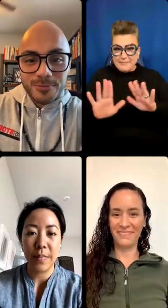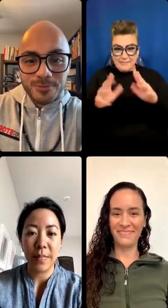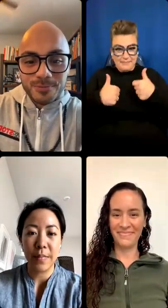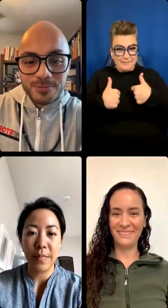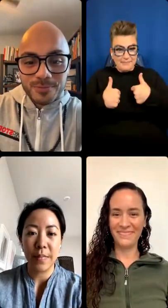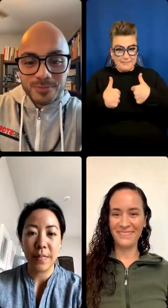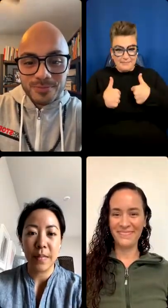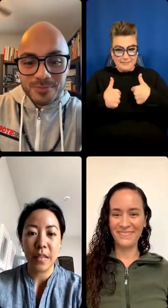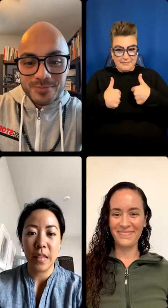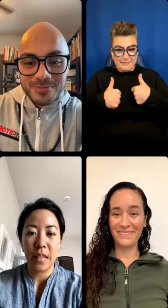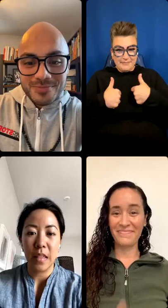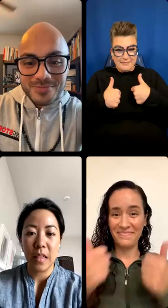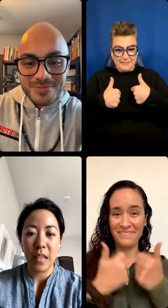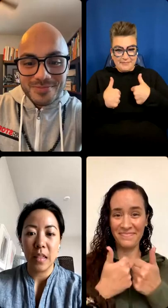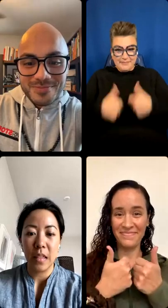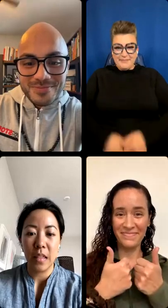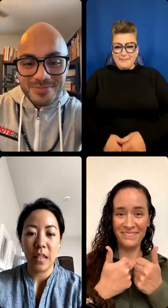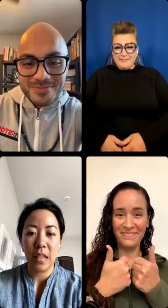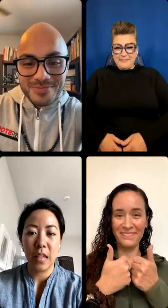well?